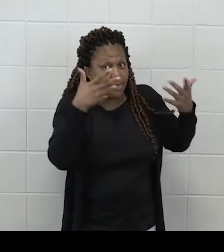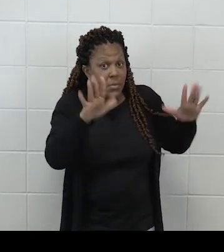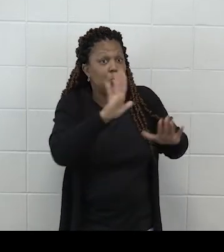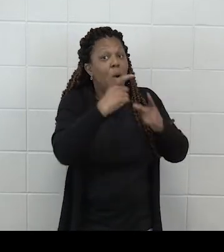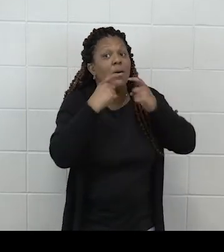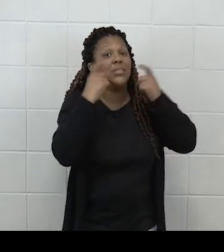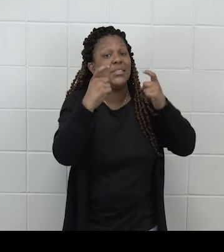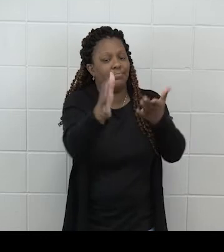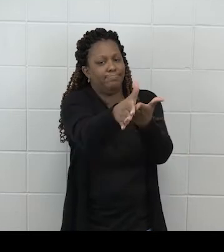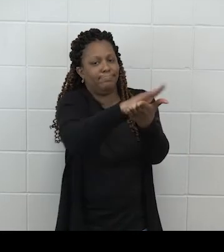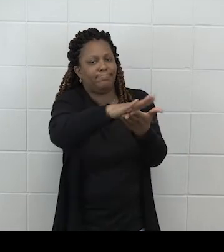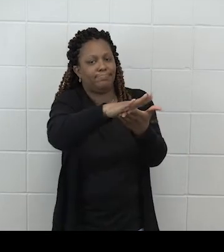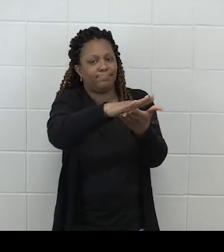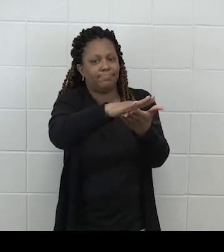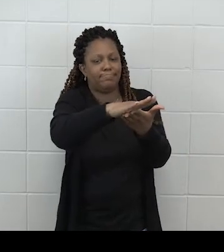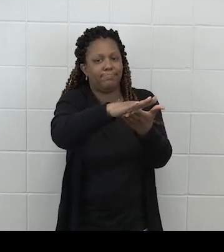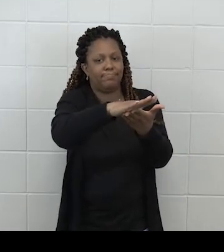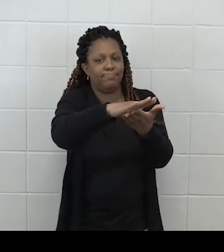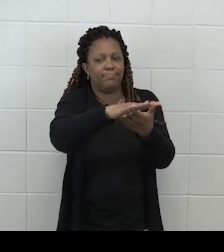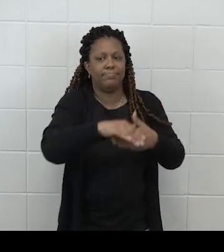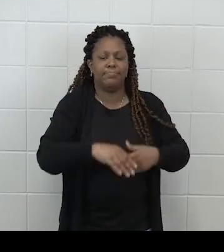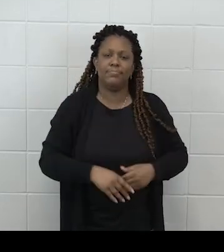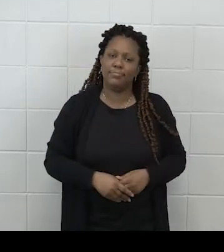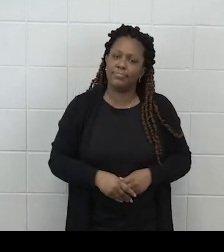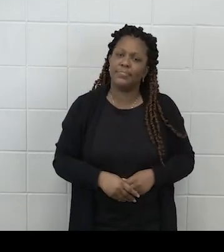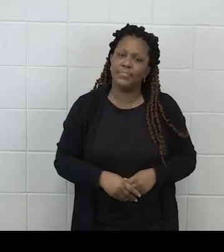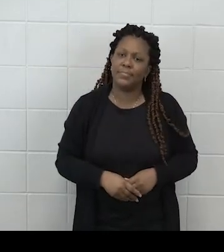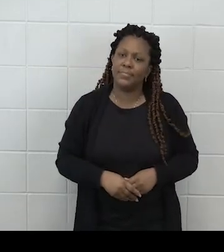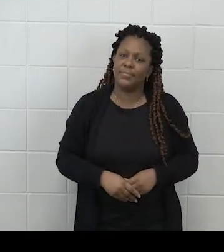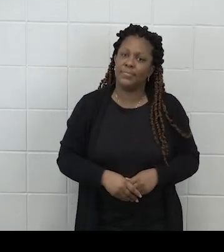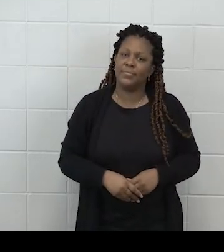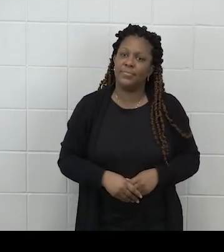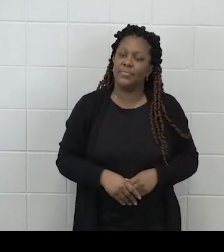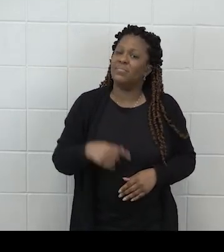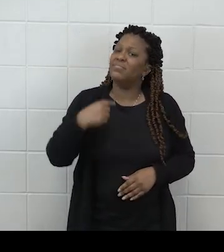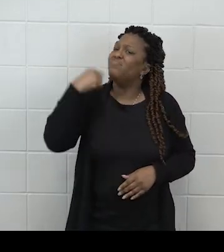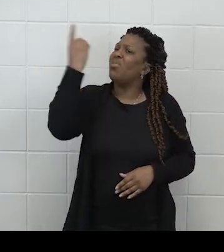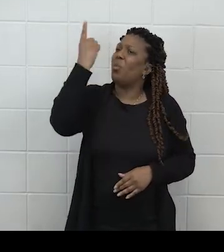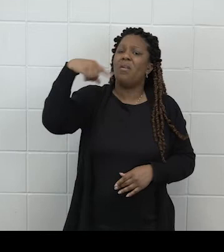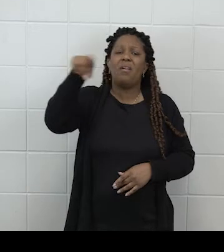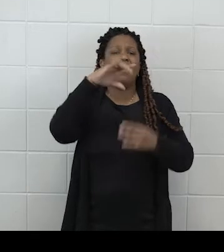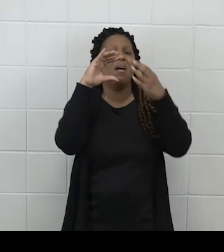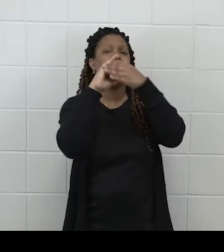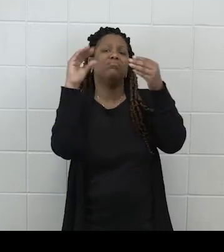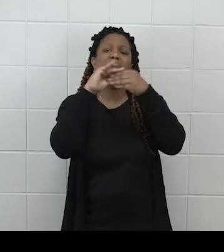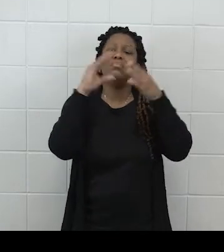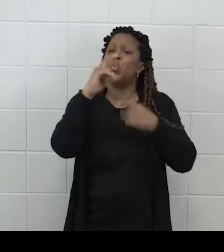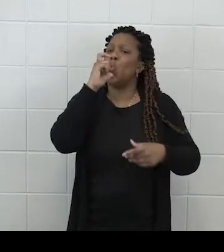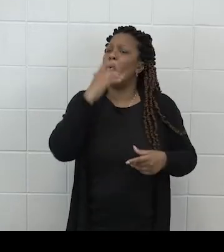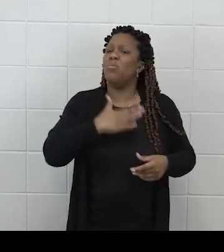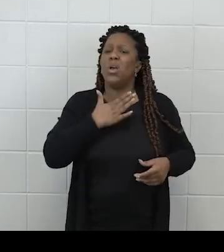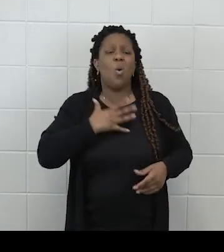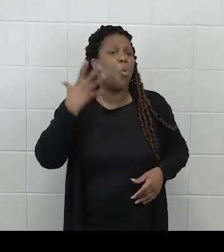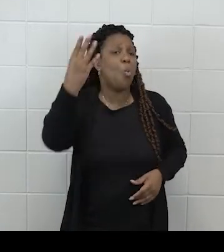send? And who will go for us?" And I said, "Here I am. Send me."